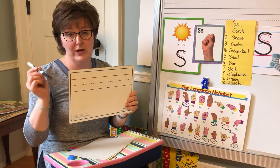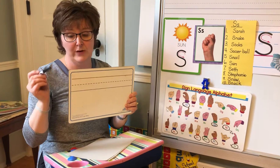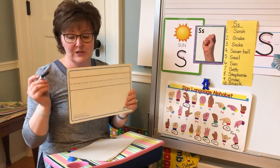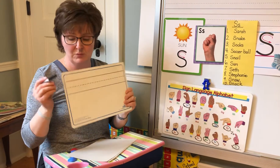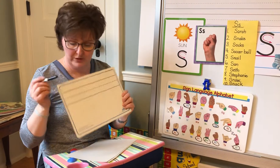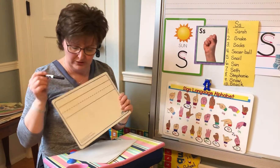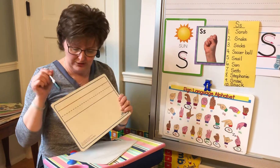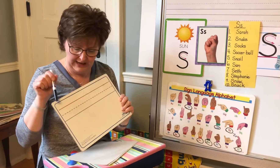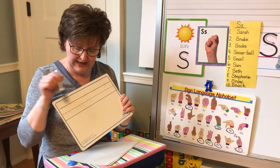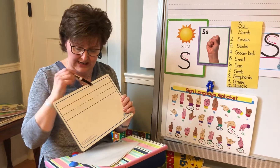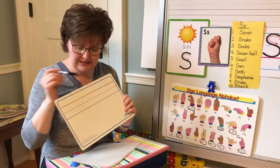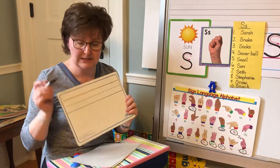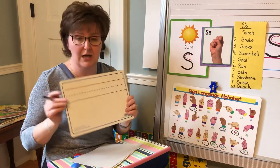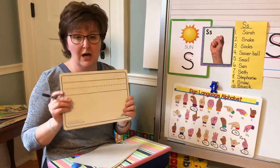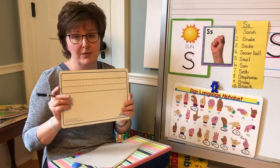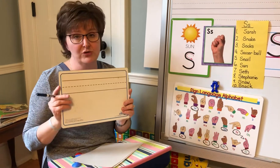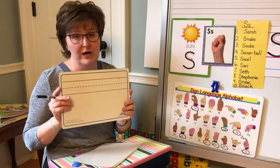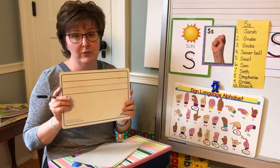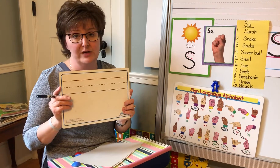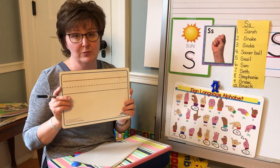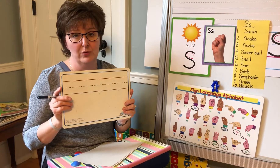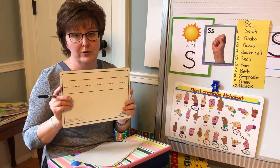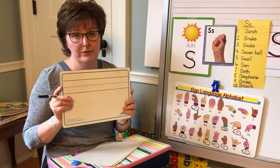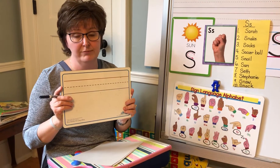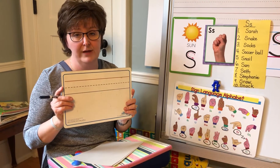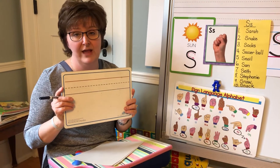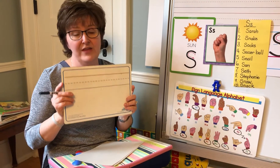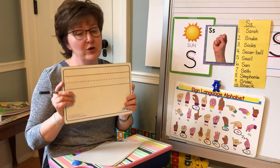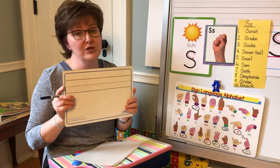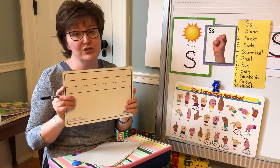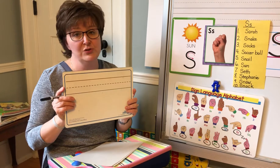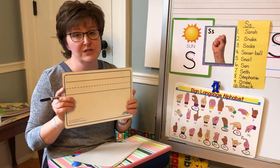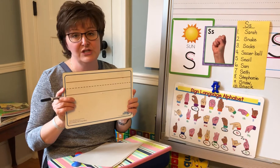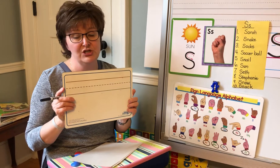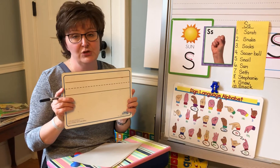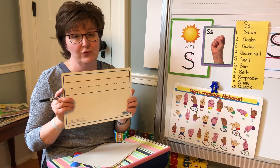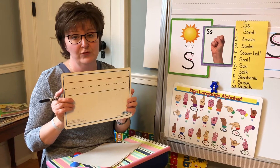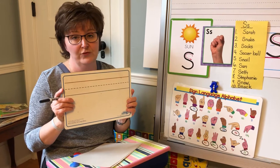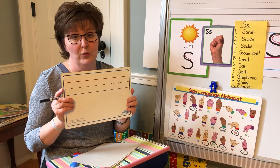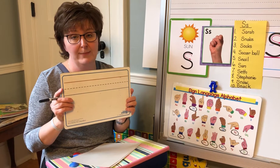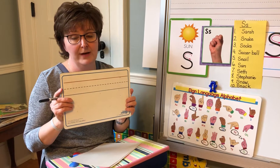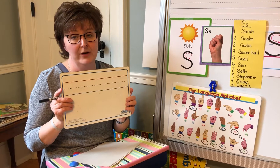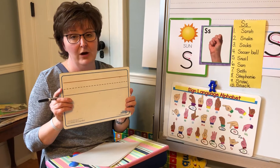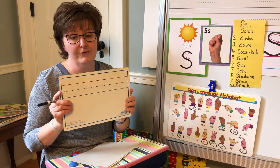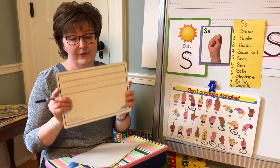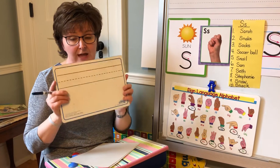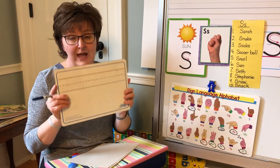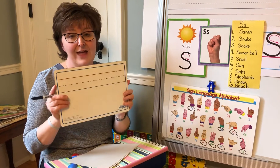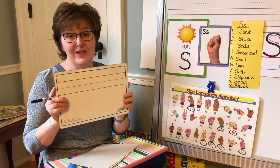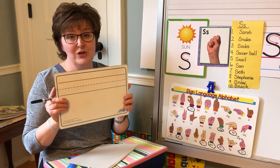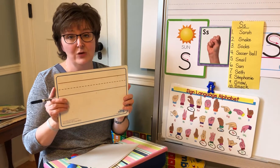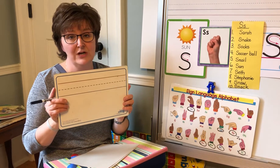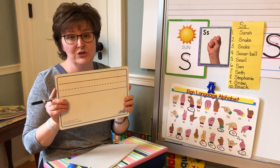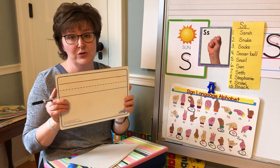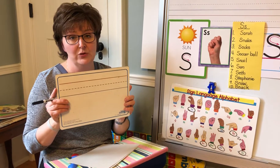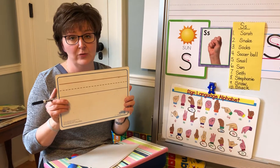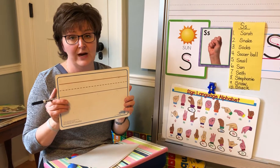erase marker and a dry erase board. And then you can just use a tissue for wiping it off. And then you can do your writing